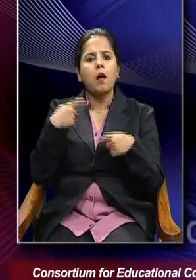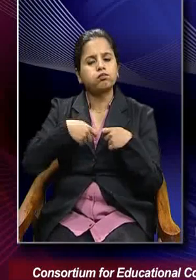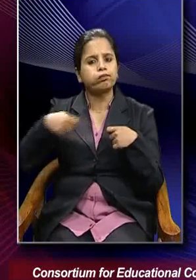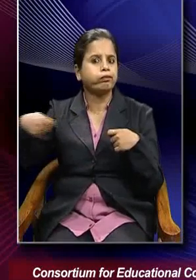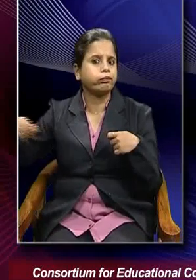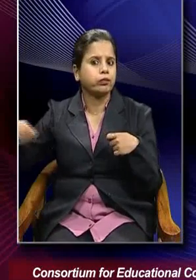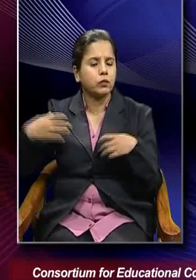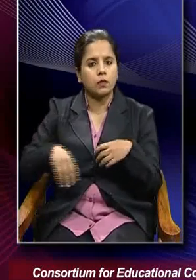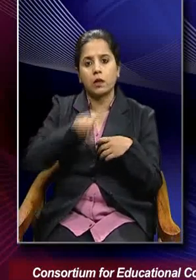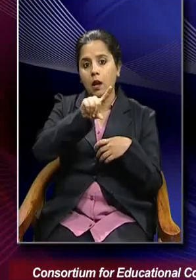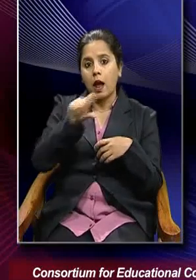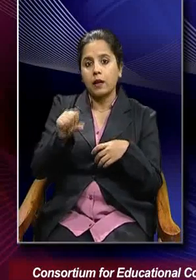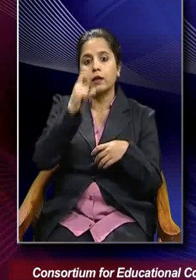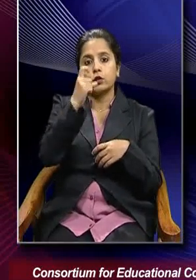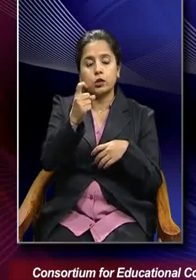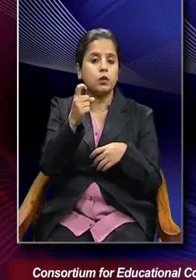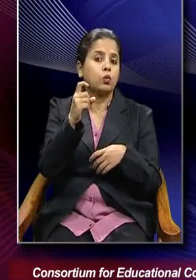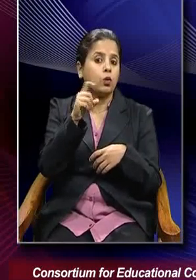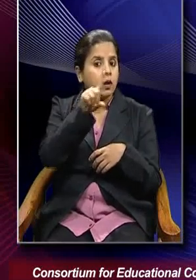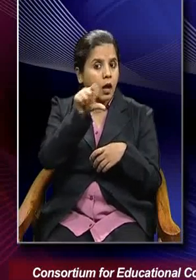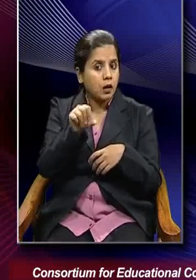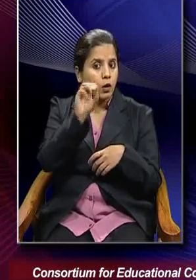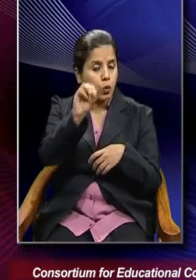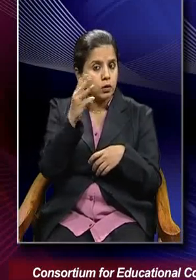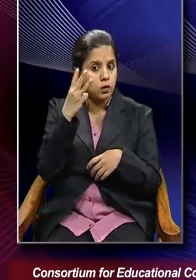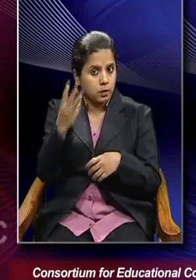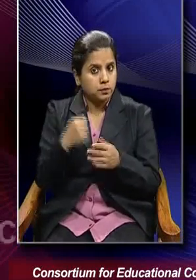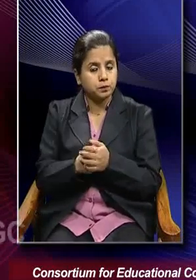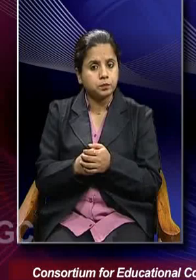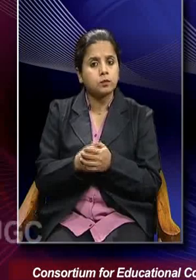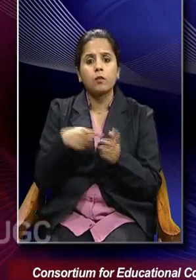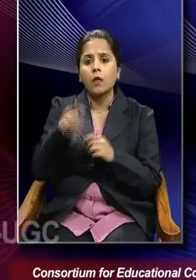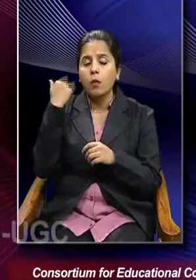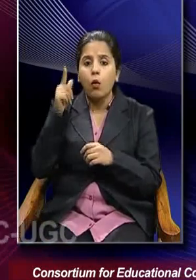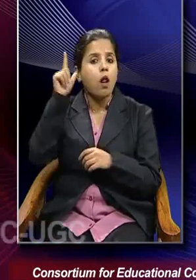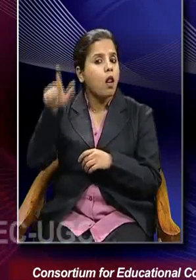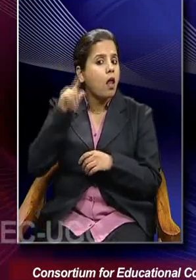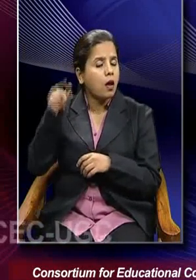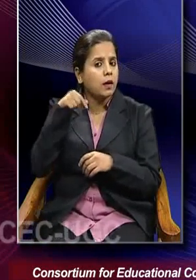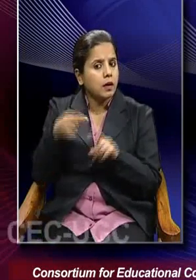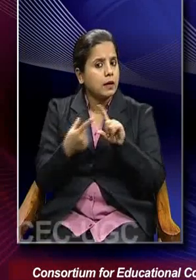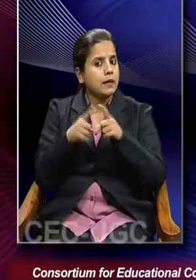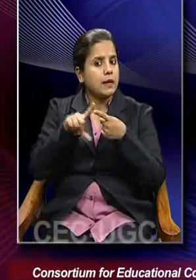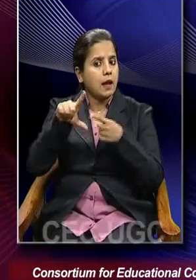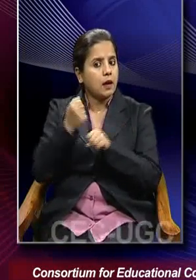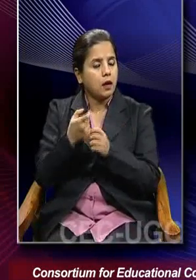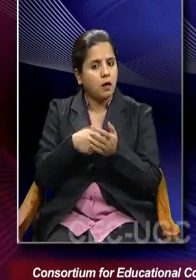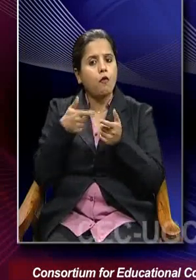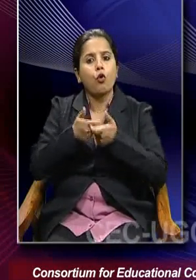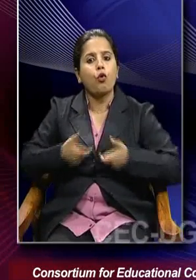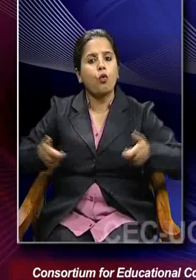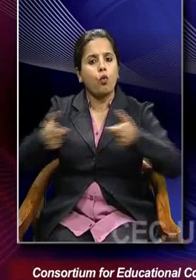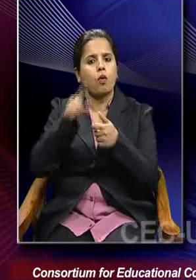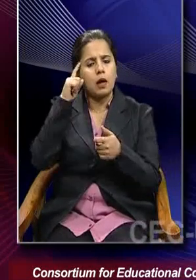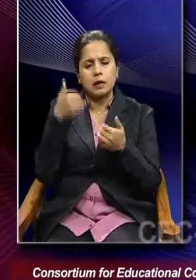in 1903 London Telegraph Conference and eventually became a separate